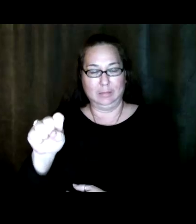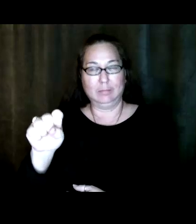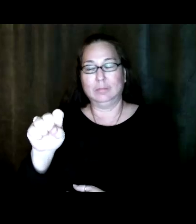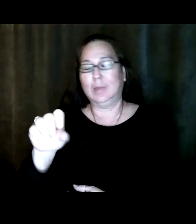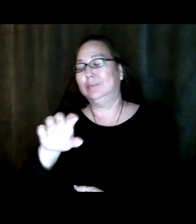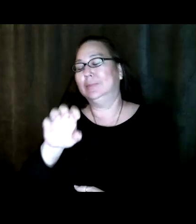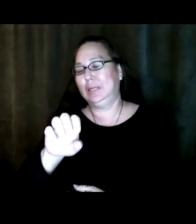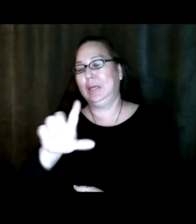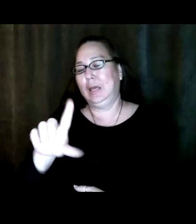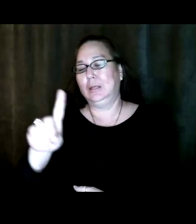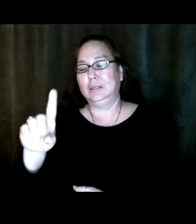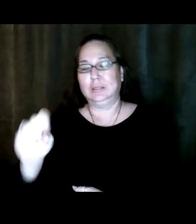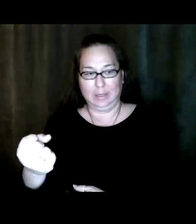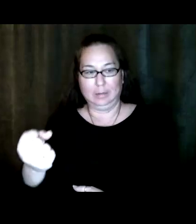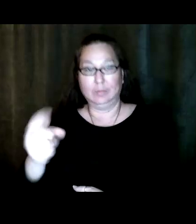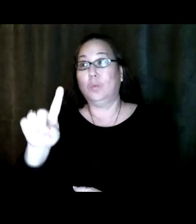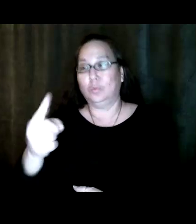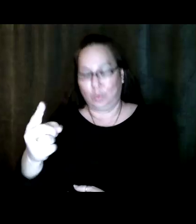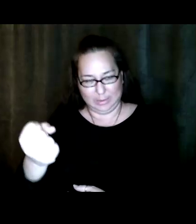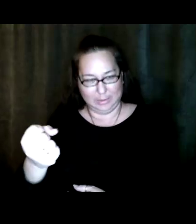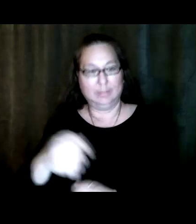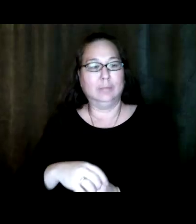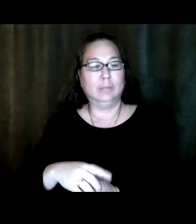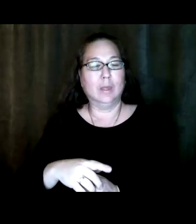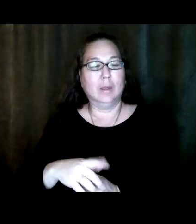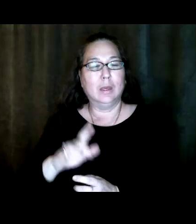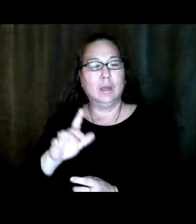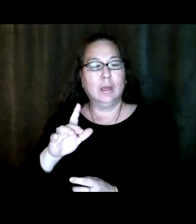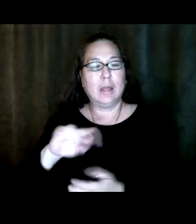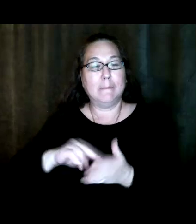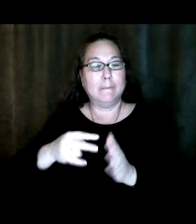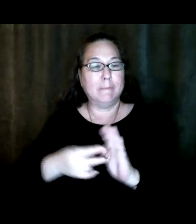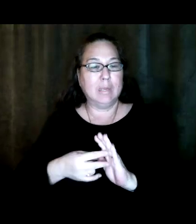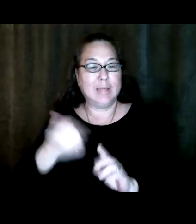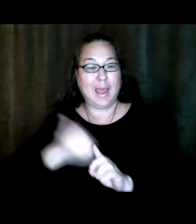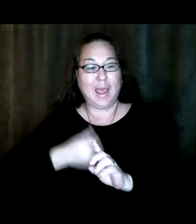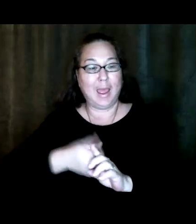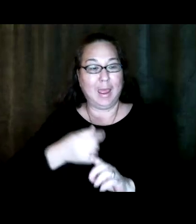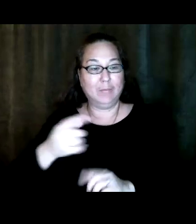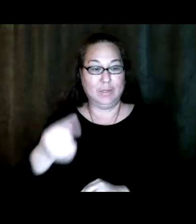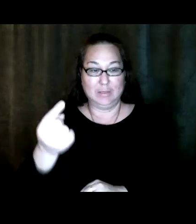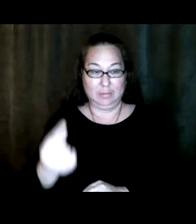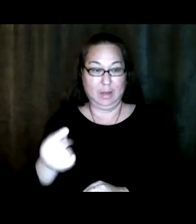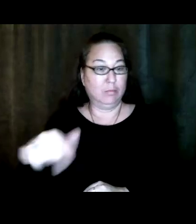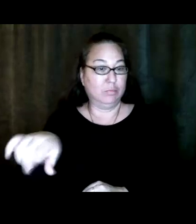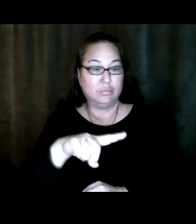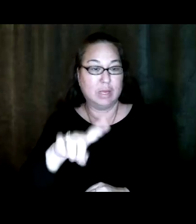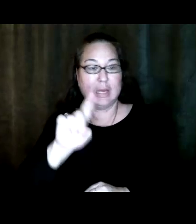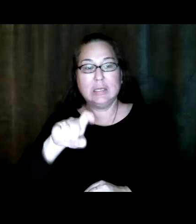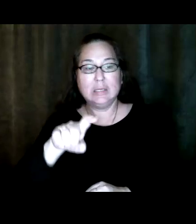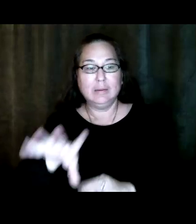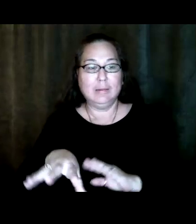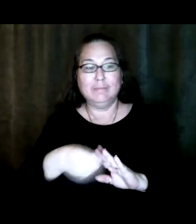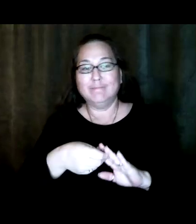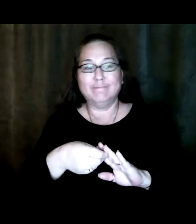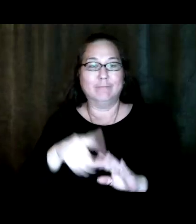135 minutes in their schedule that has nothing to do with these Mass Core requirements. And I think as we look at